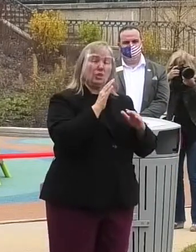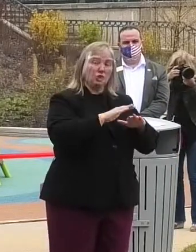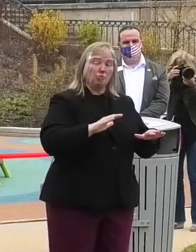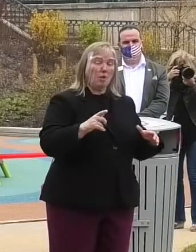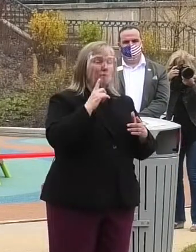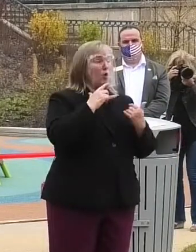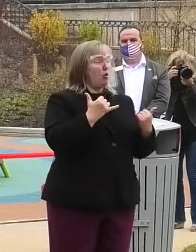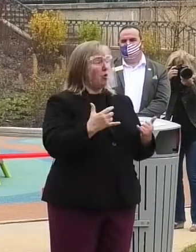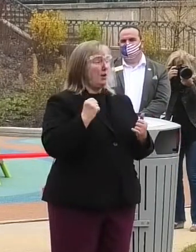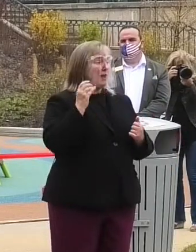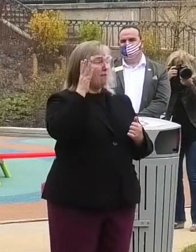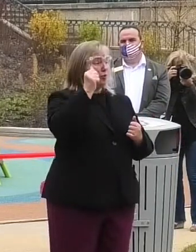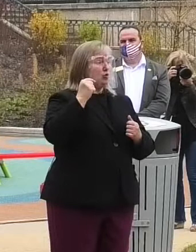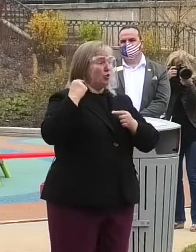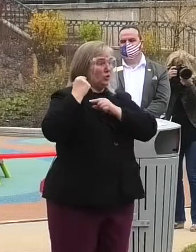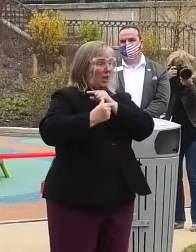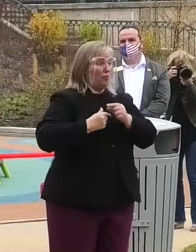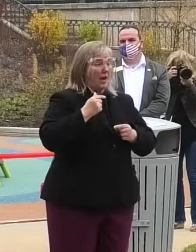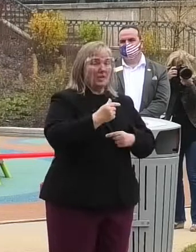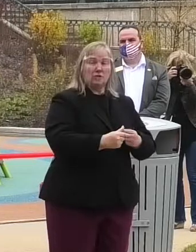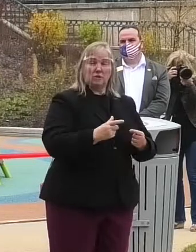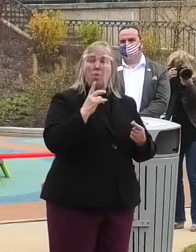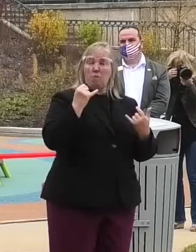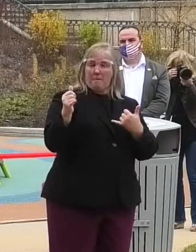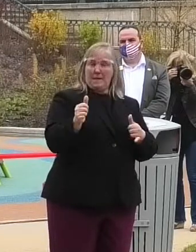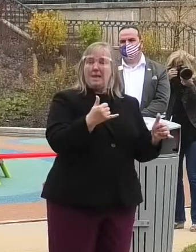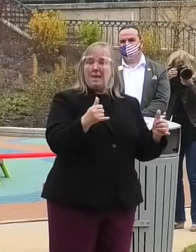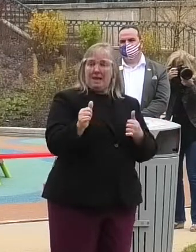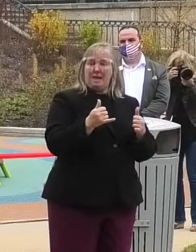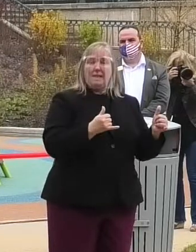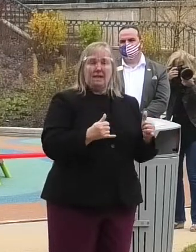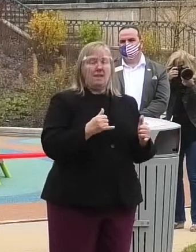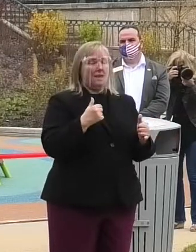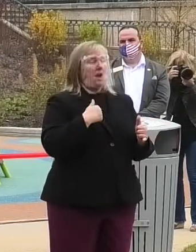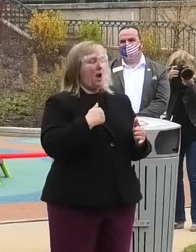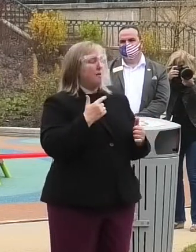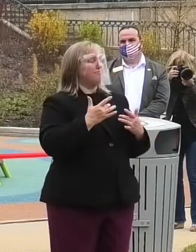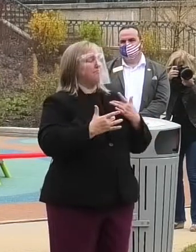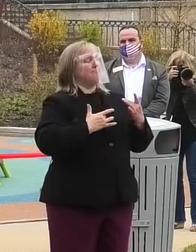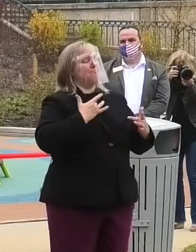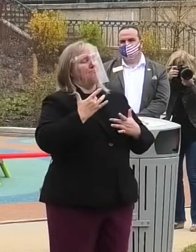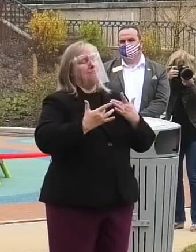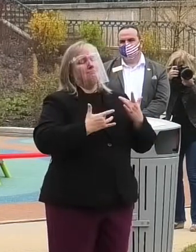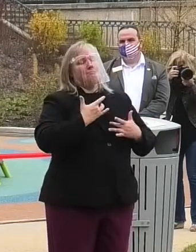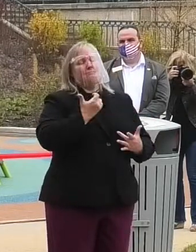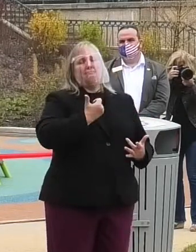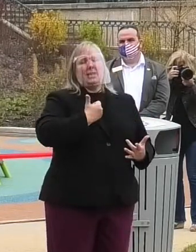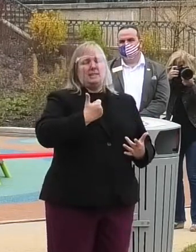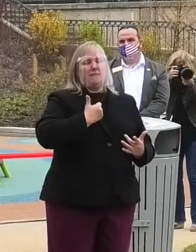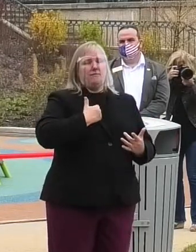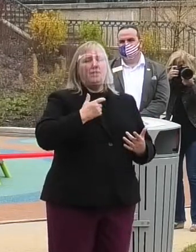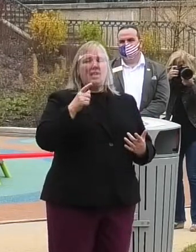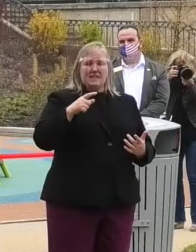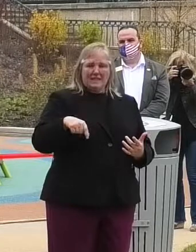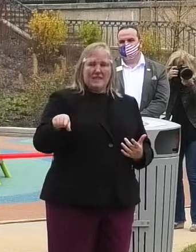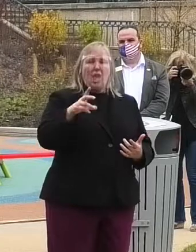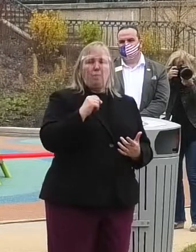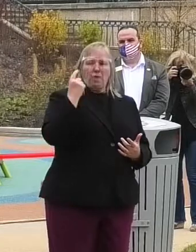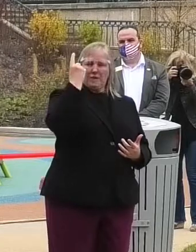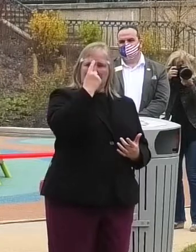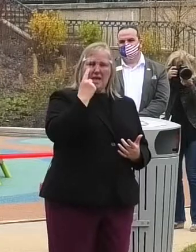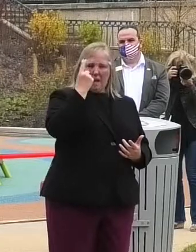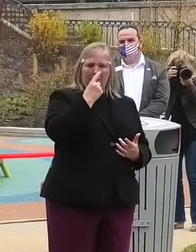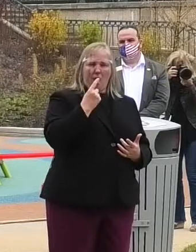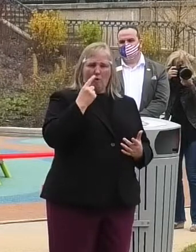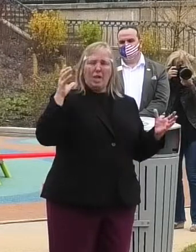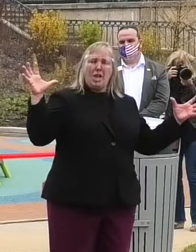future generations will play, I am so excited that they will think about